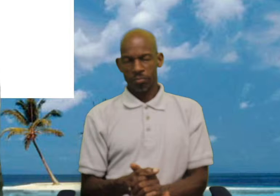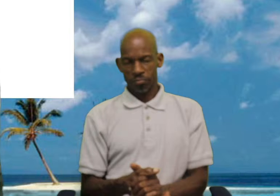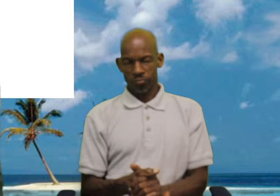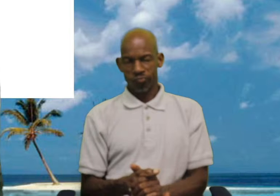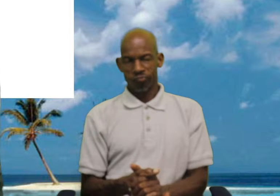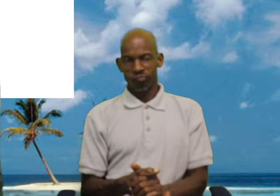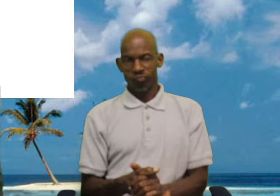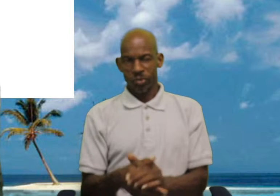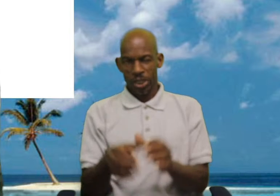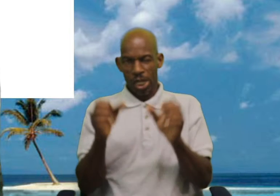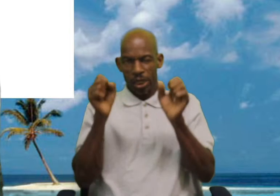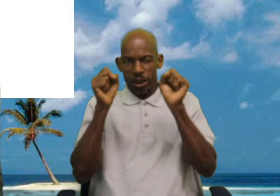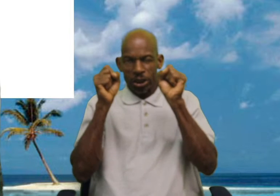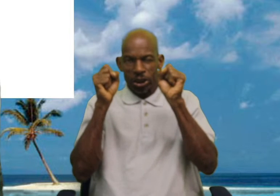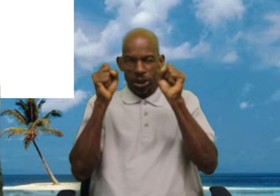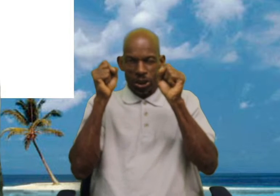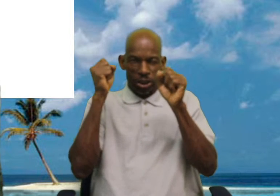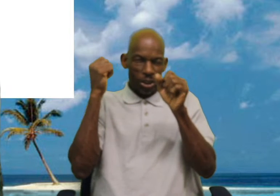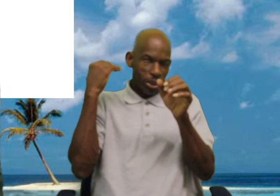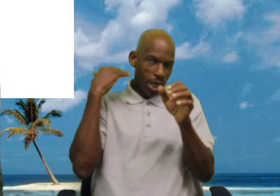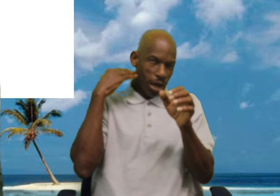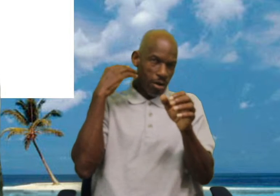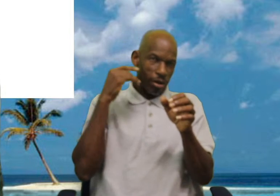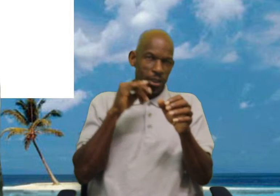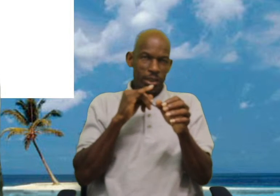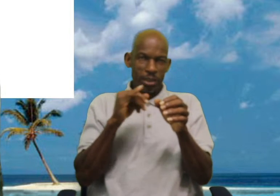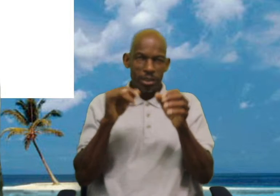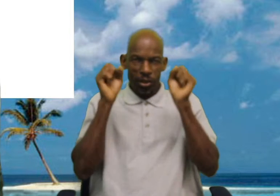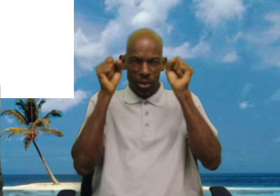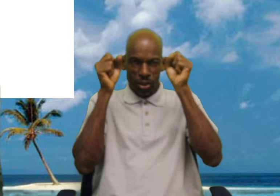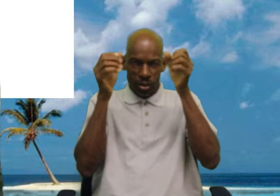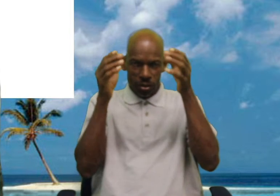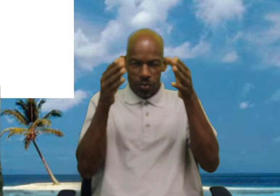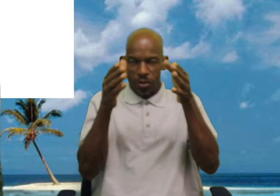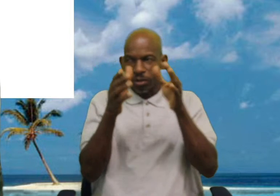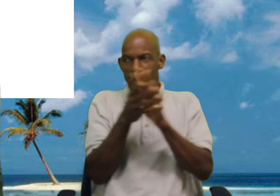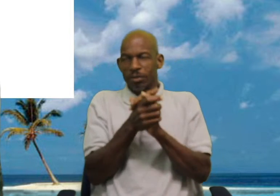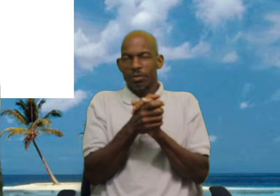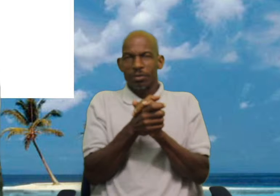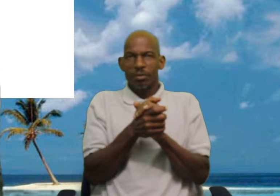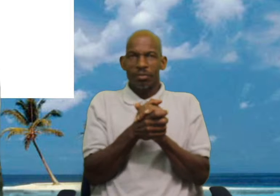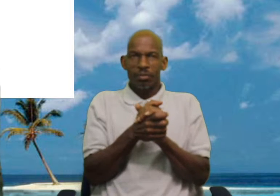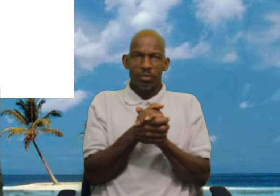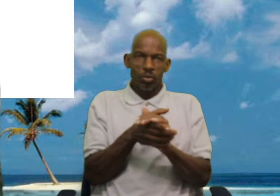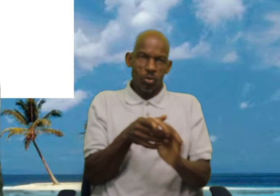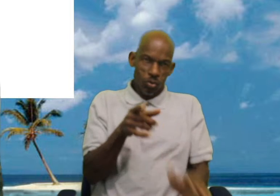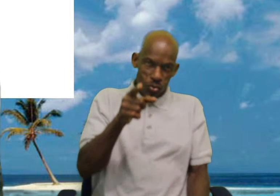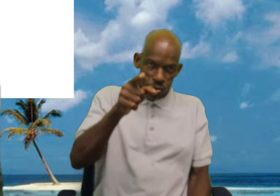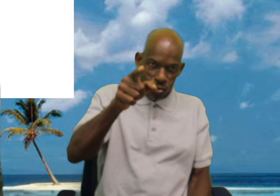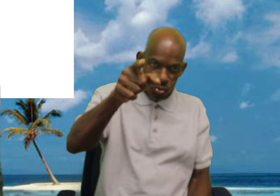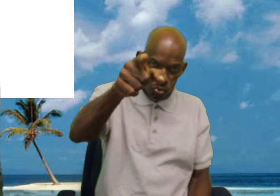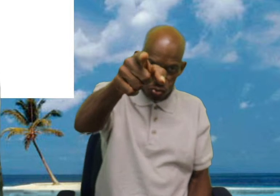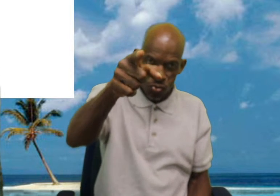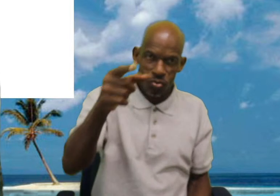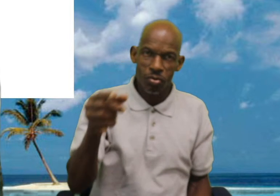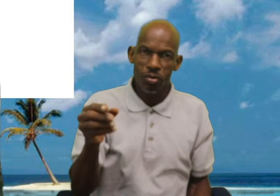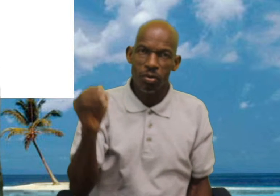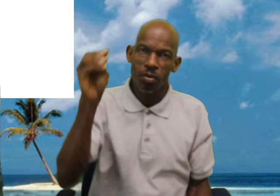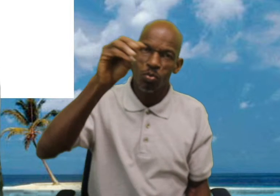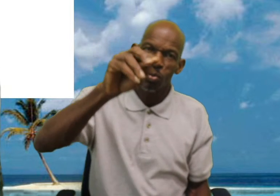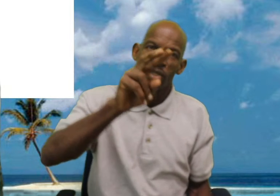me. Then I'm putting the verb.